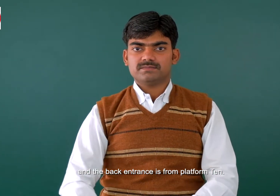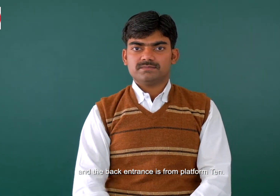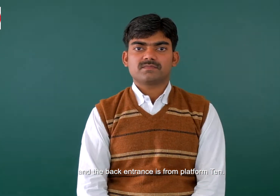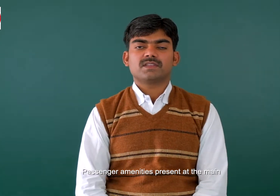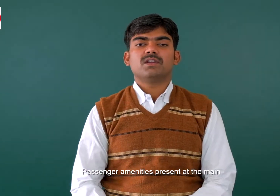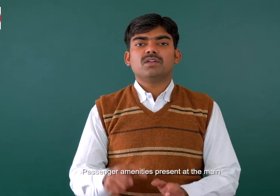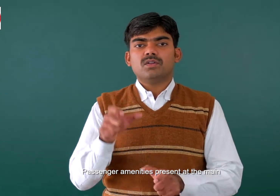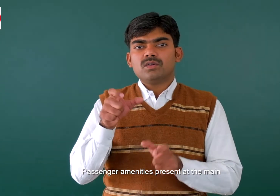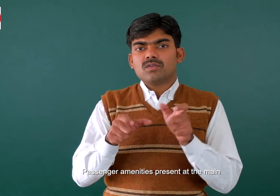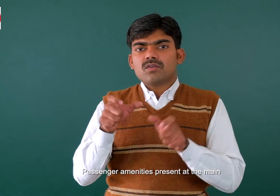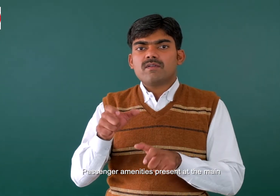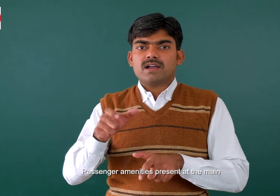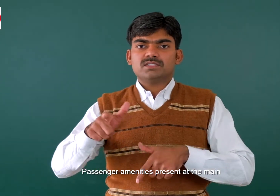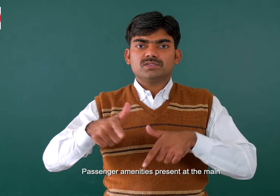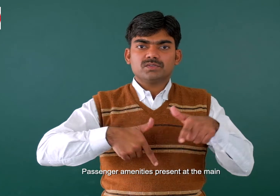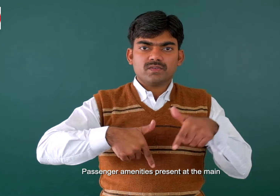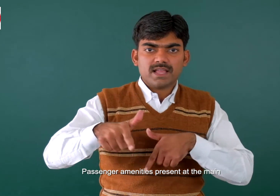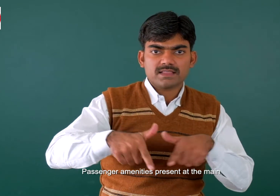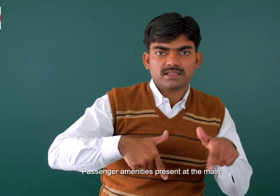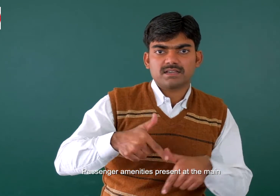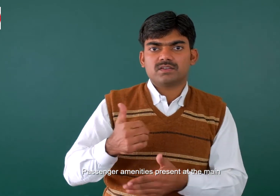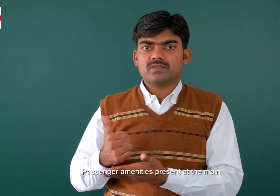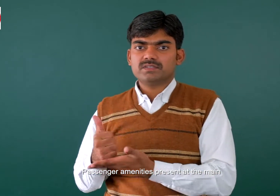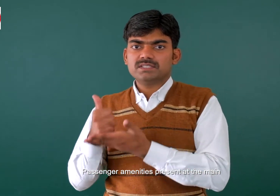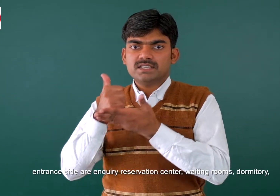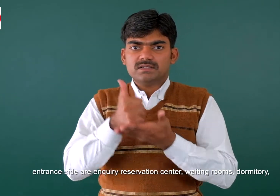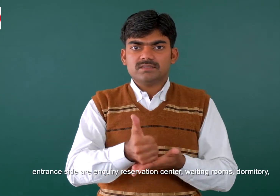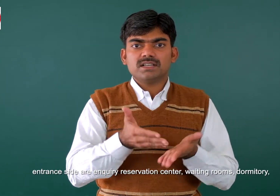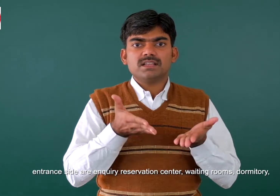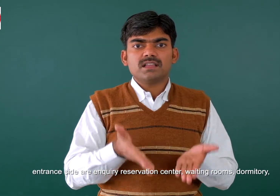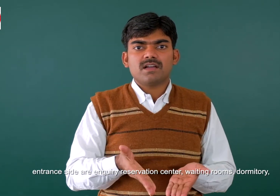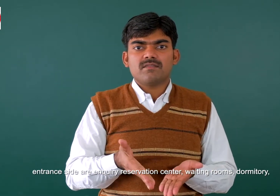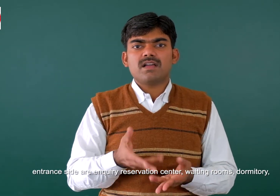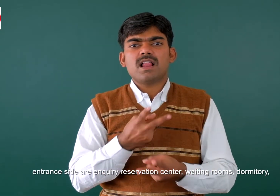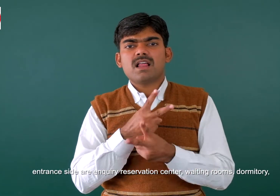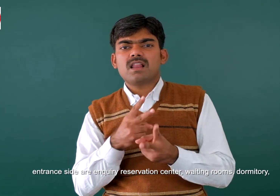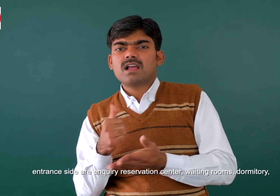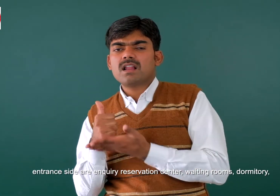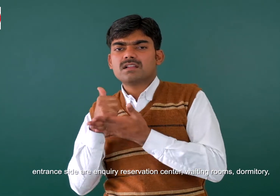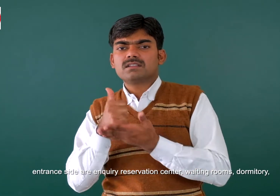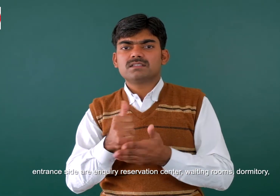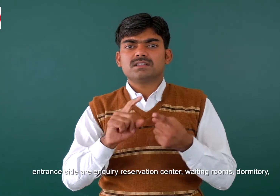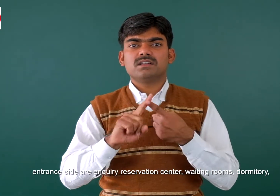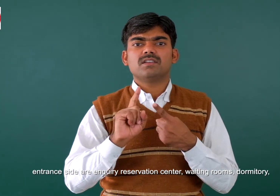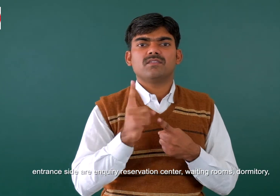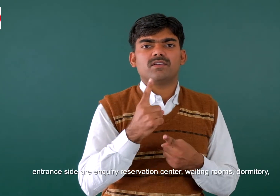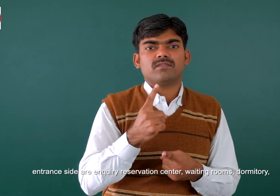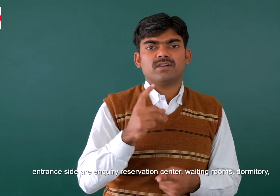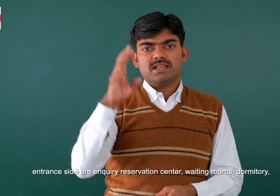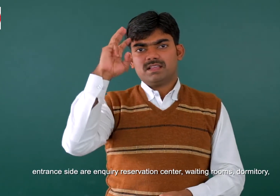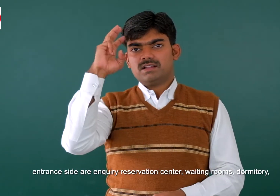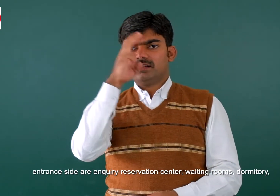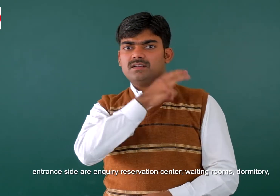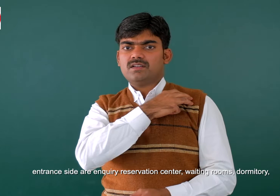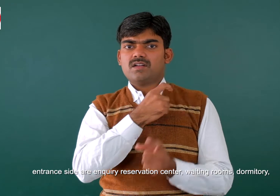Passenger amenities present at the main entrance side are enquiry, reservation centre,